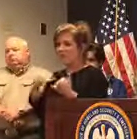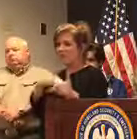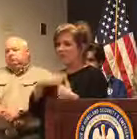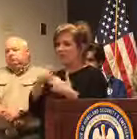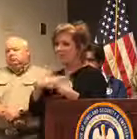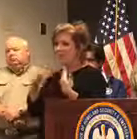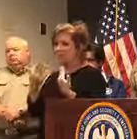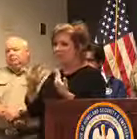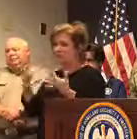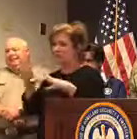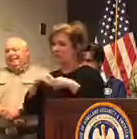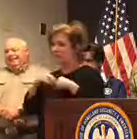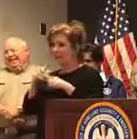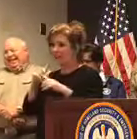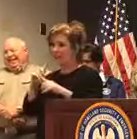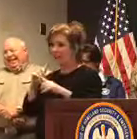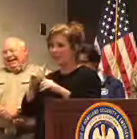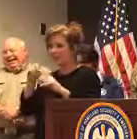Greg Hilburn is first.